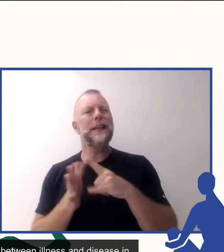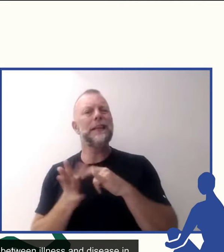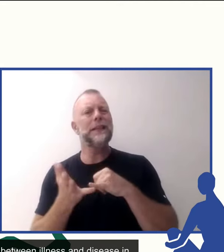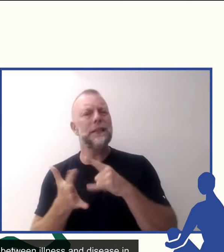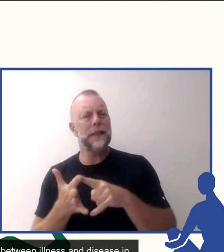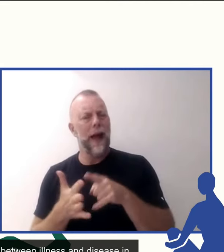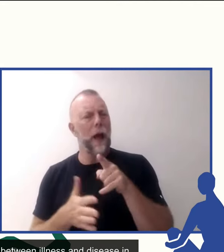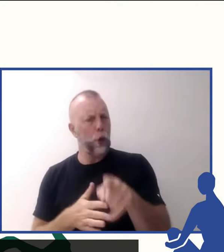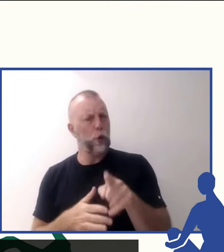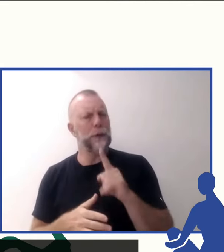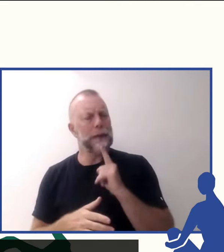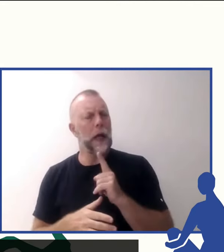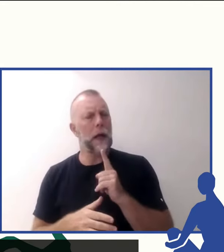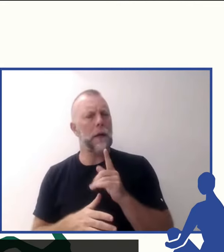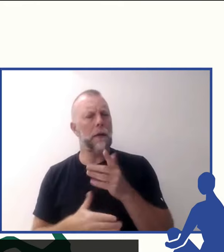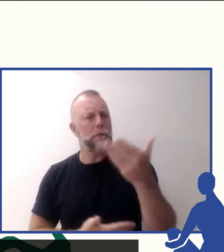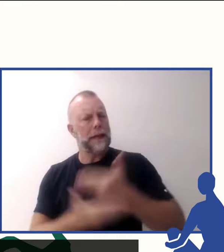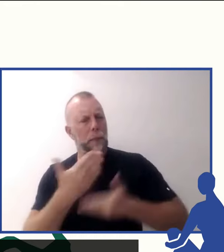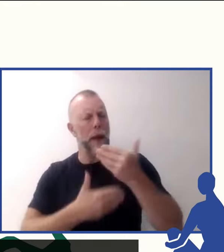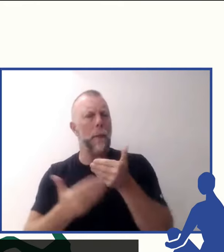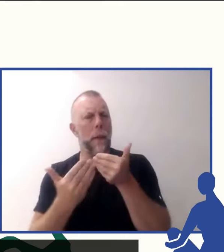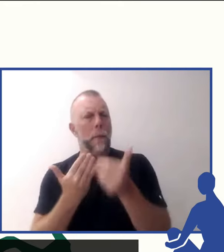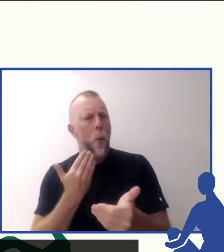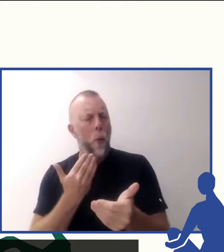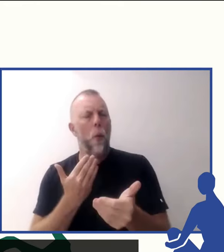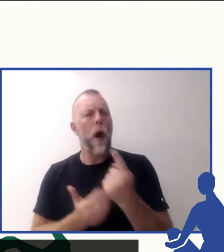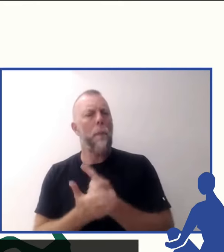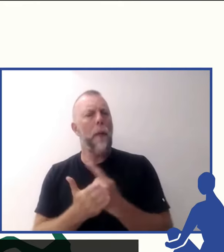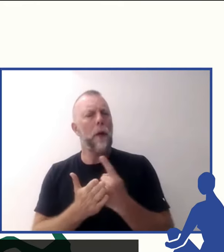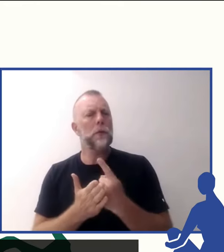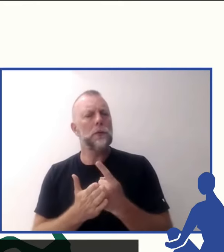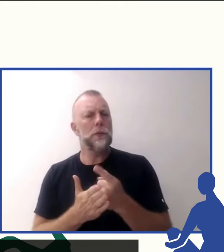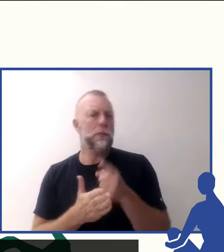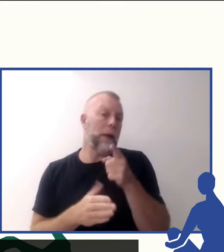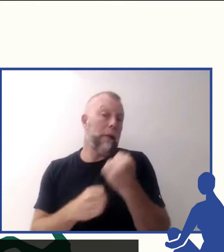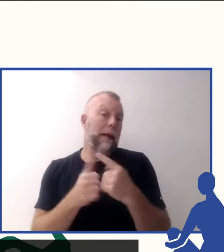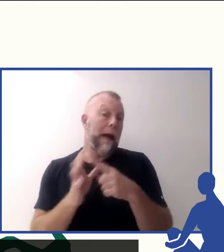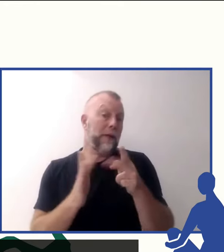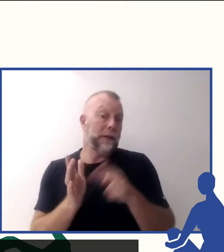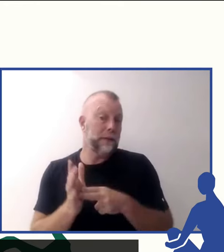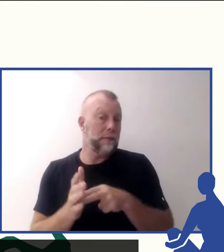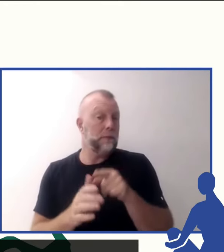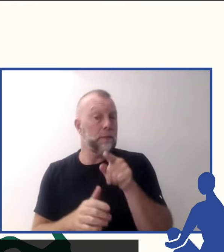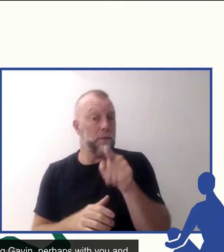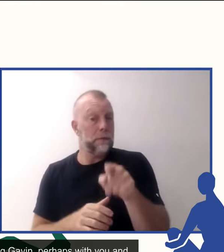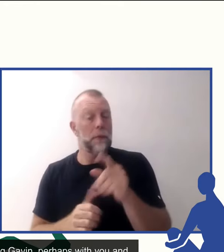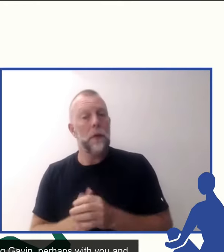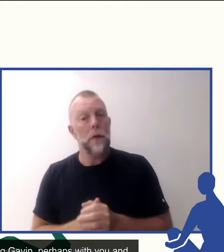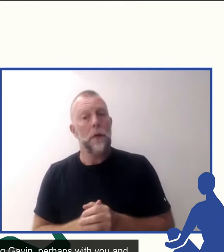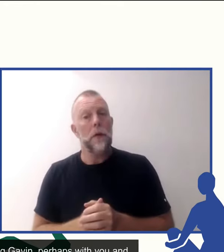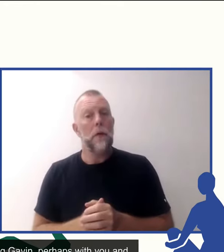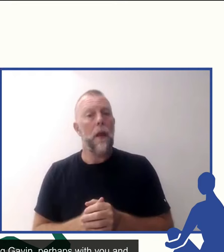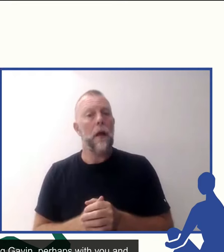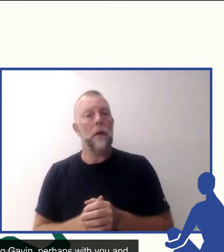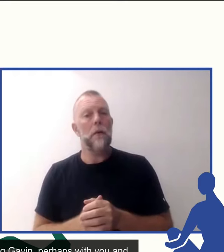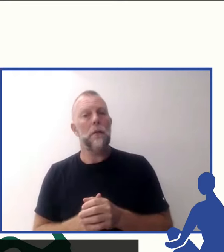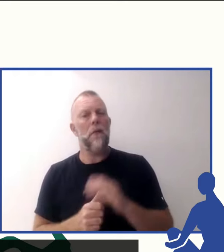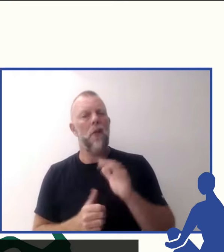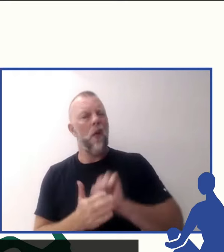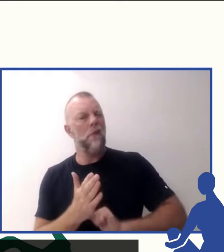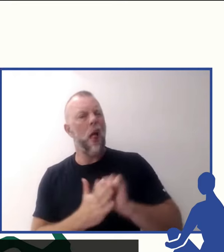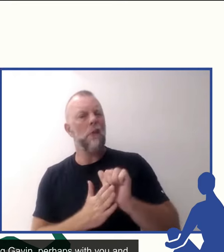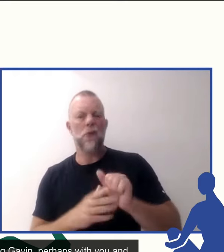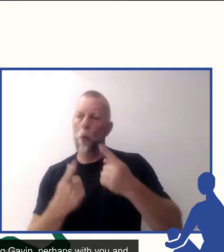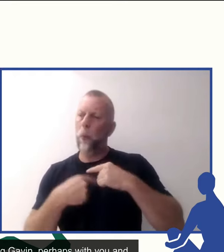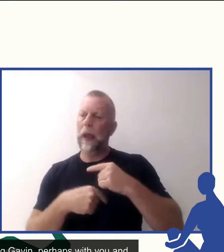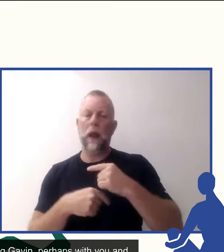say a bit about that, starting, Gavin, perhaps with you, and what you say about how influential culture, the culture we inhabit,